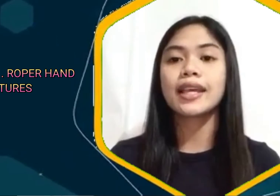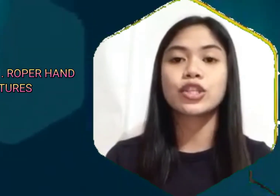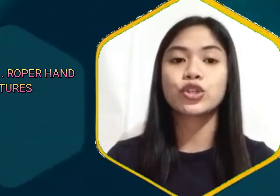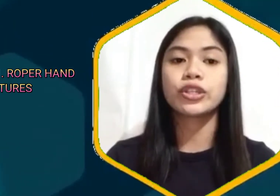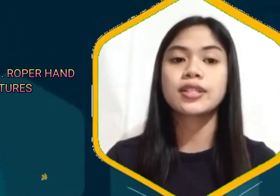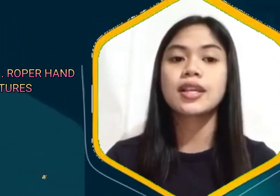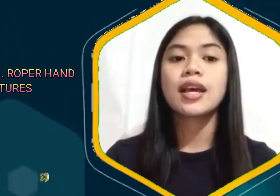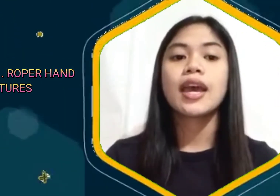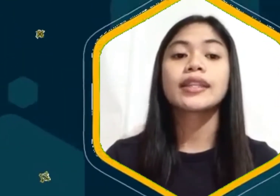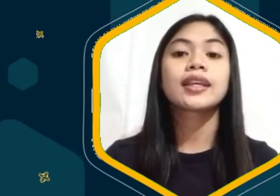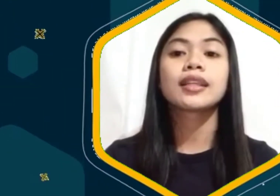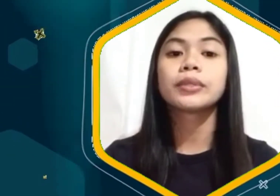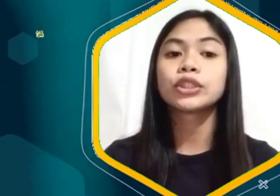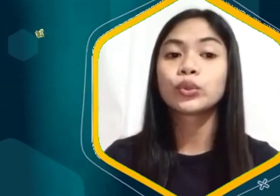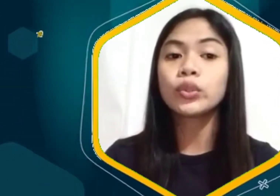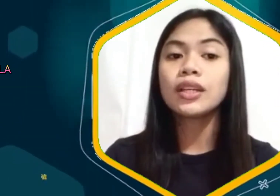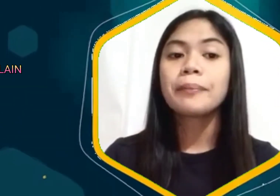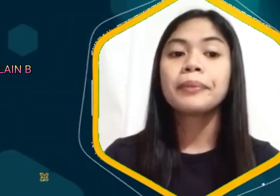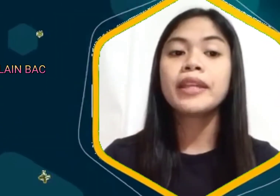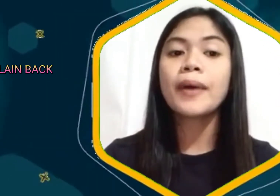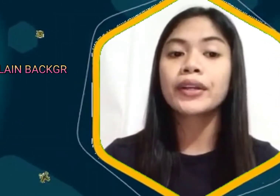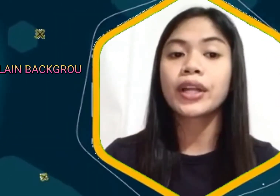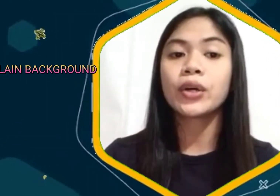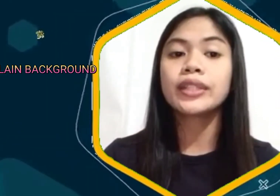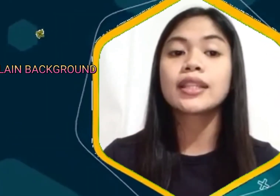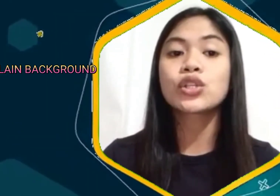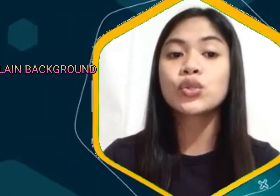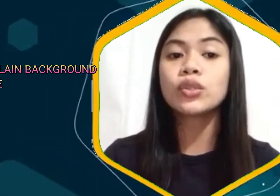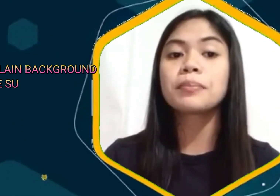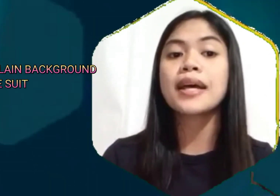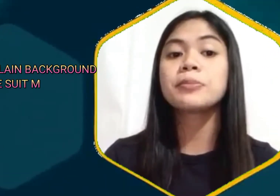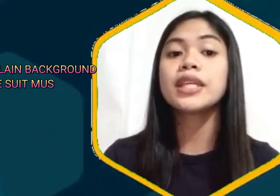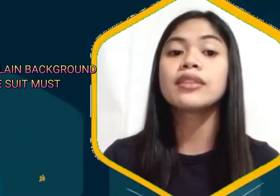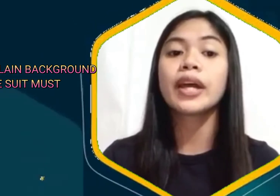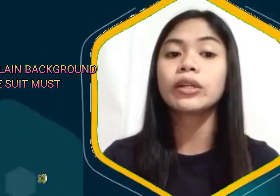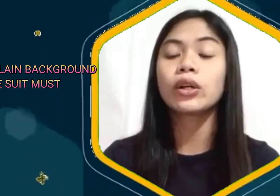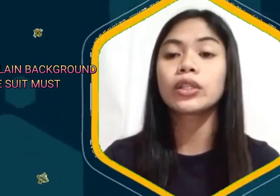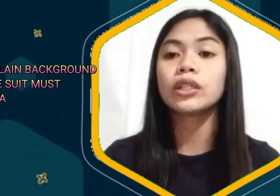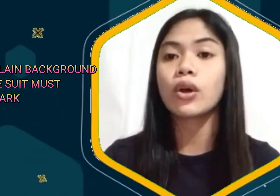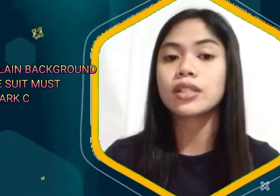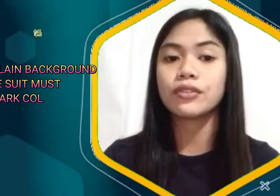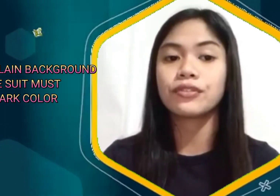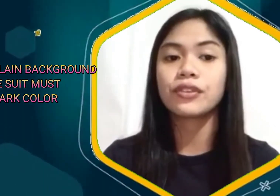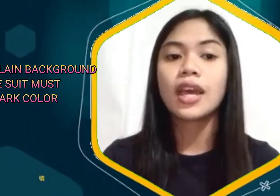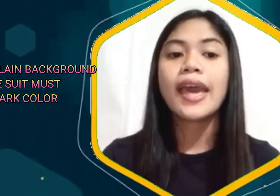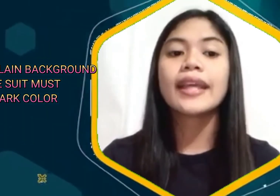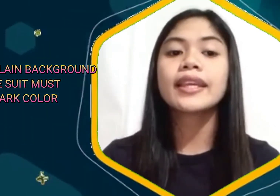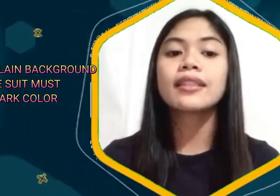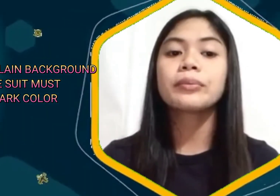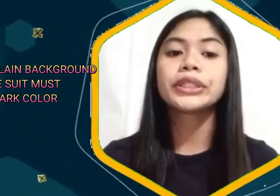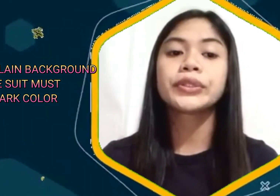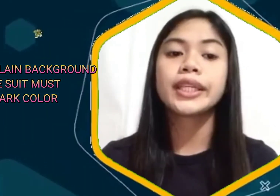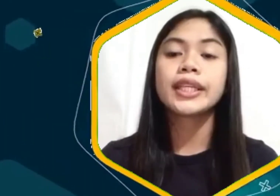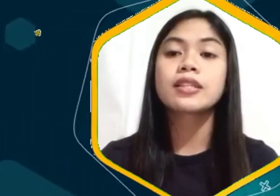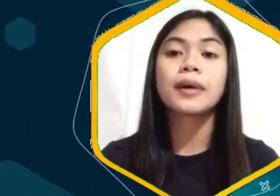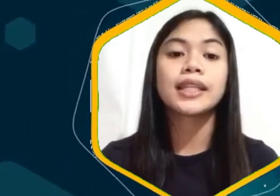hand gestures. Etiquette number two, plain background and the suit must be in dark color long sleeve. Etiquette